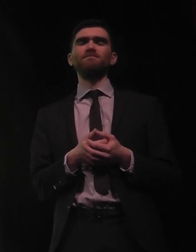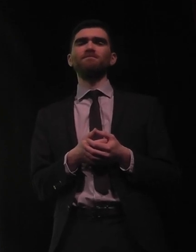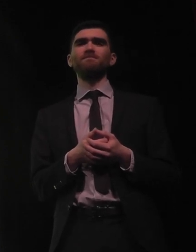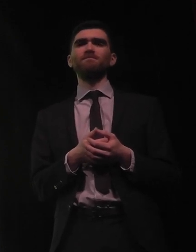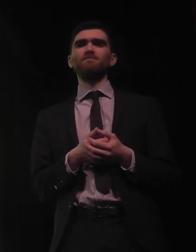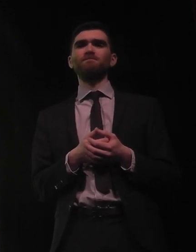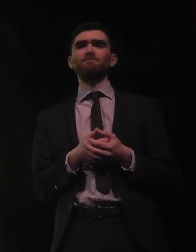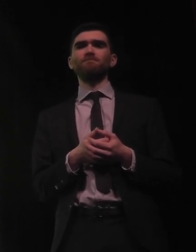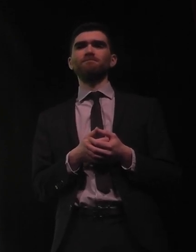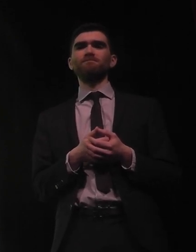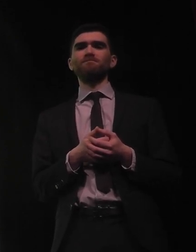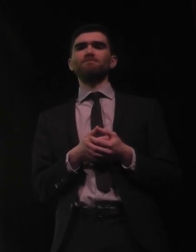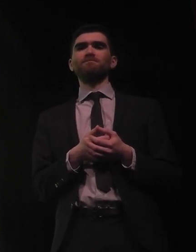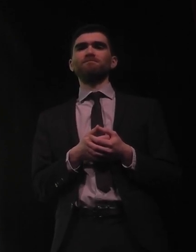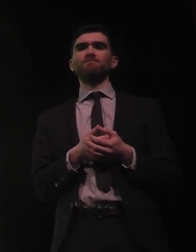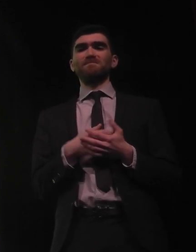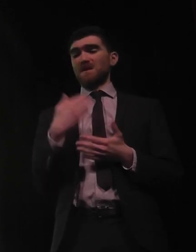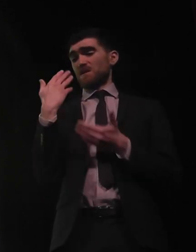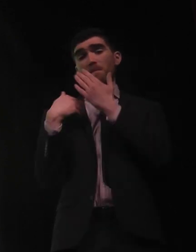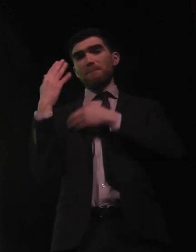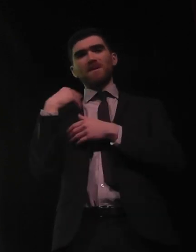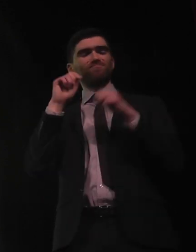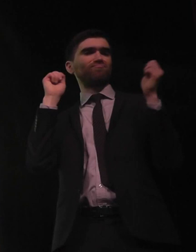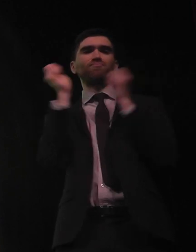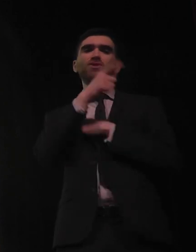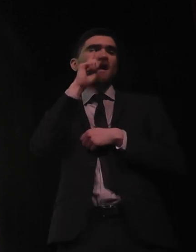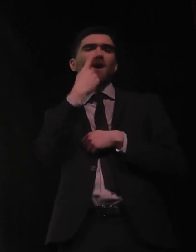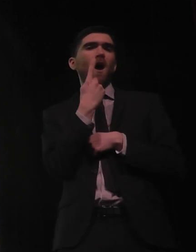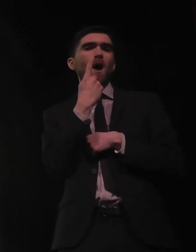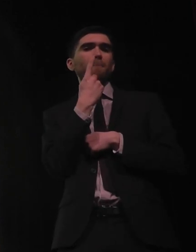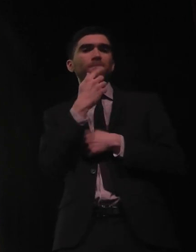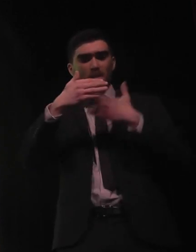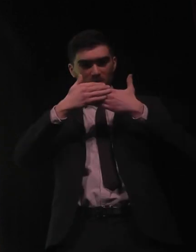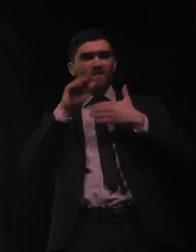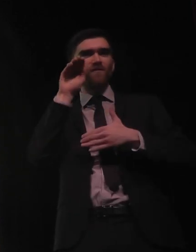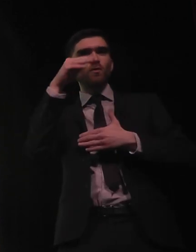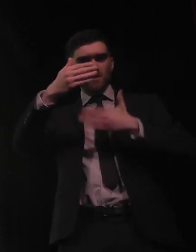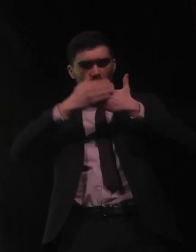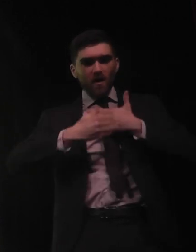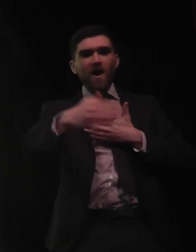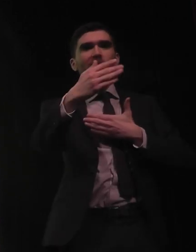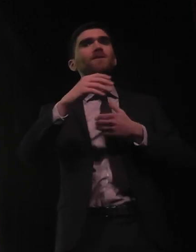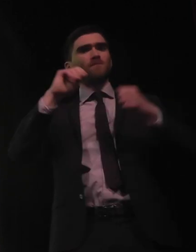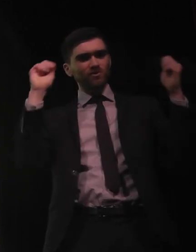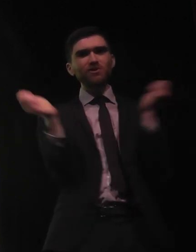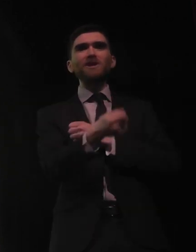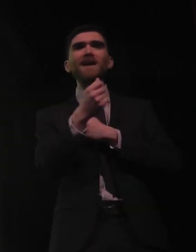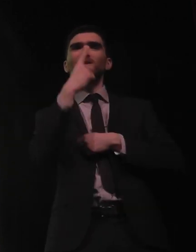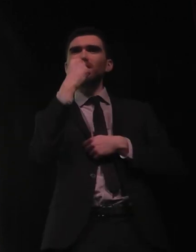We cannot change the trajectory of our past, but let us shape the destiny of our tomorrow.